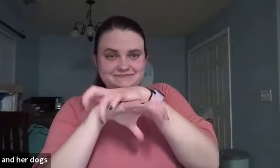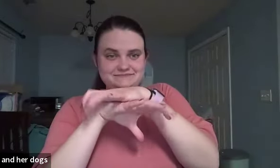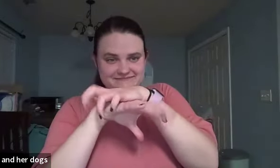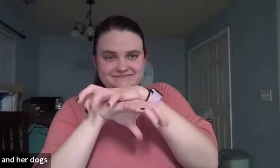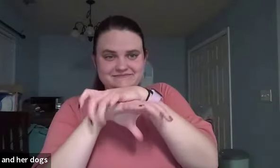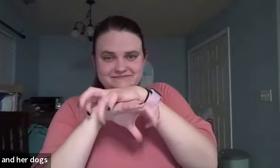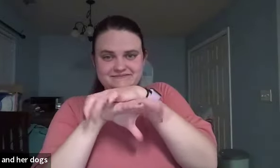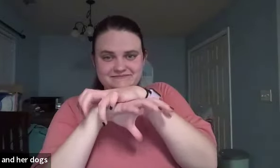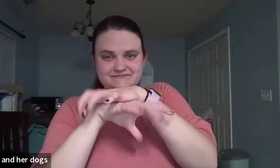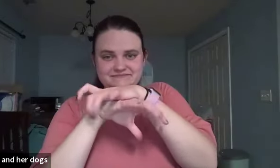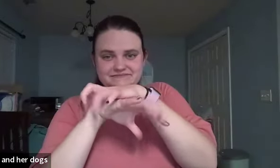Then